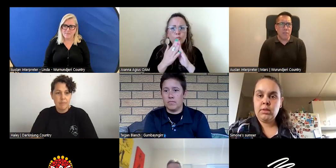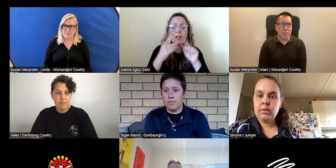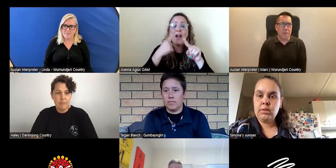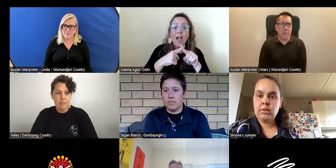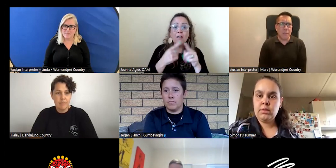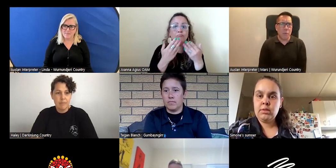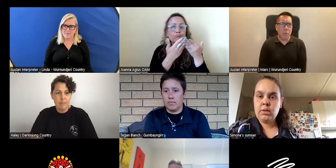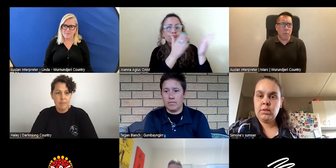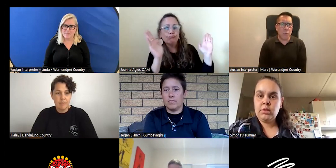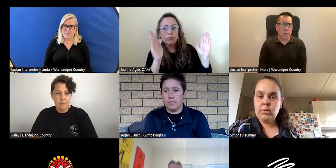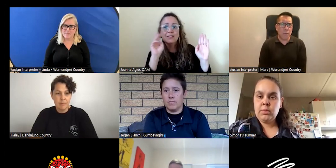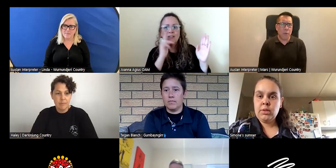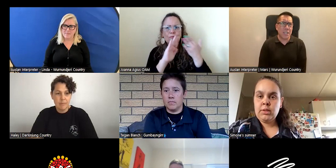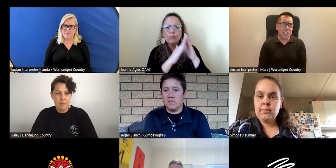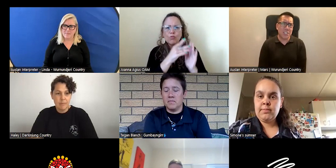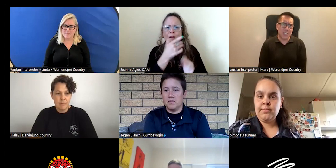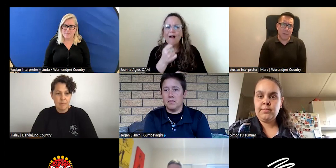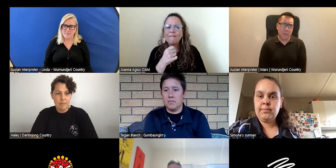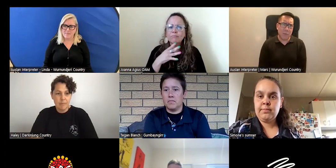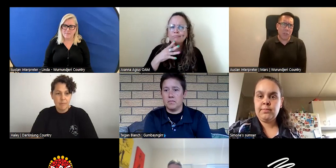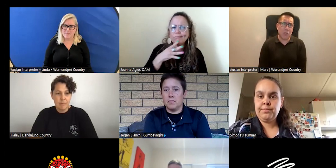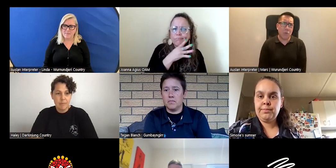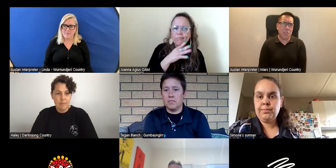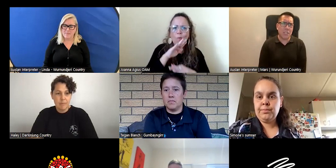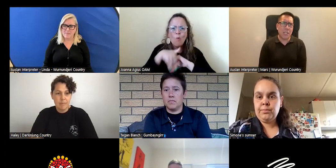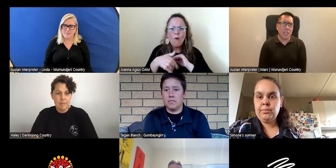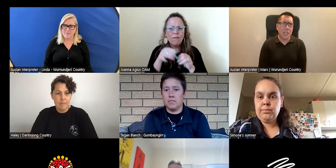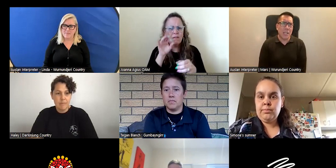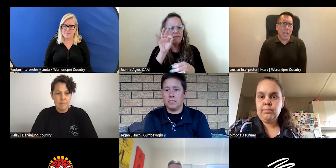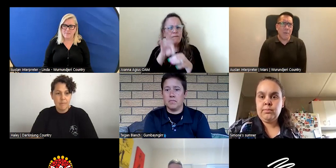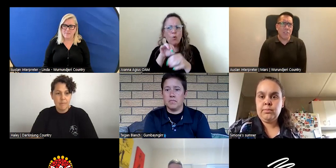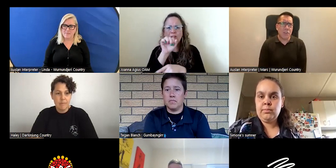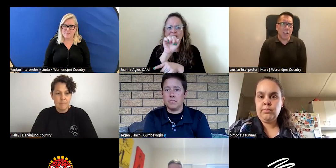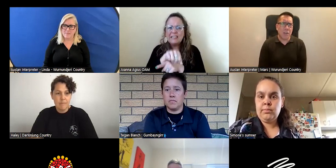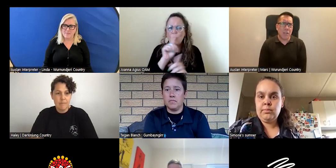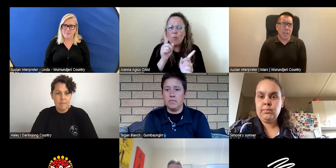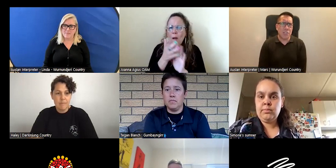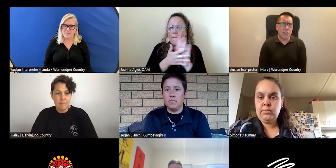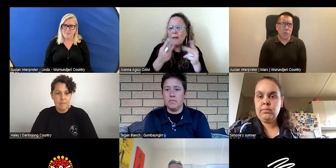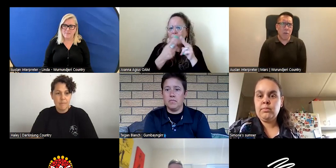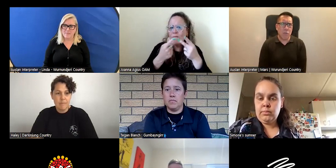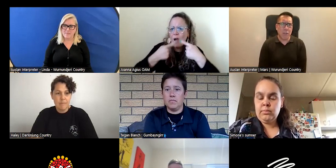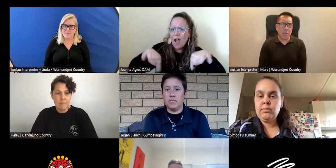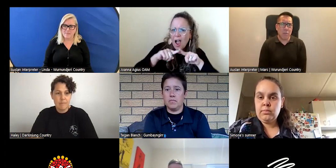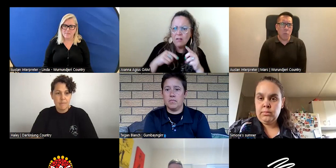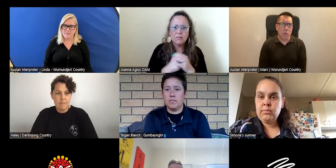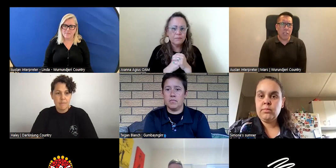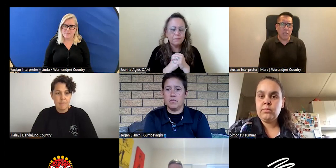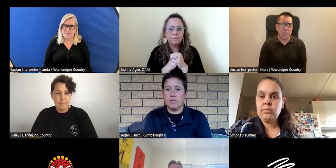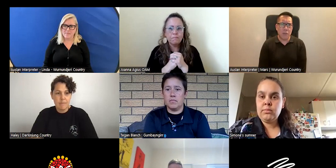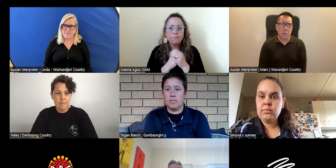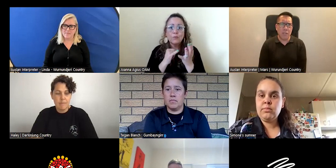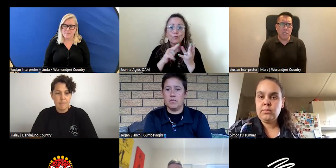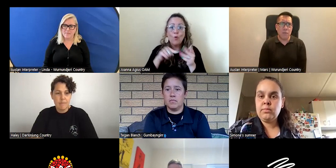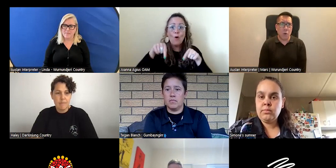Most of the deaf people, First Nations deaf people in the community, have been struggling in regards to the referendum and what the